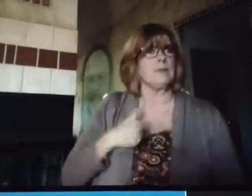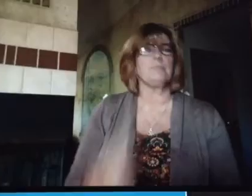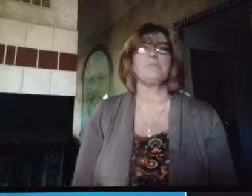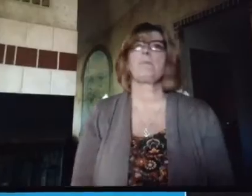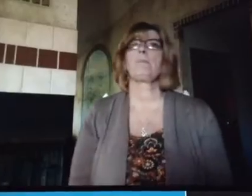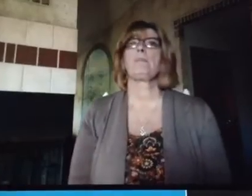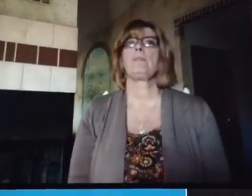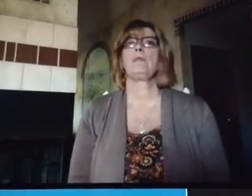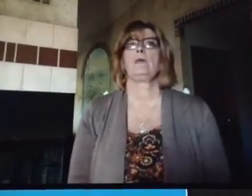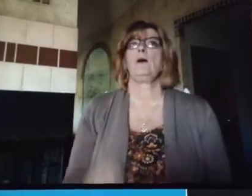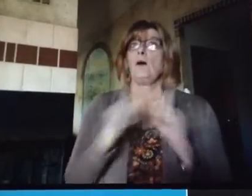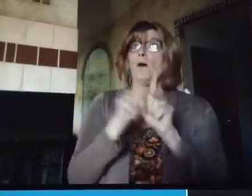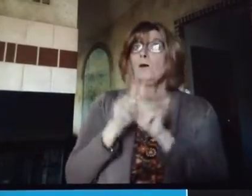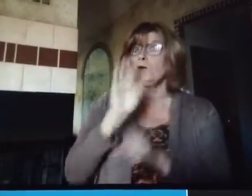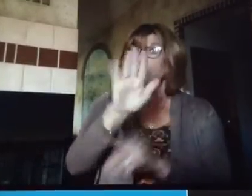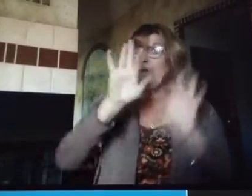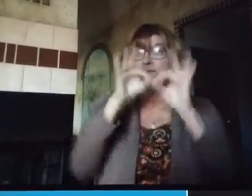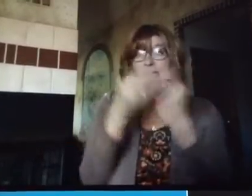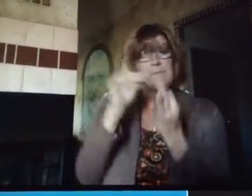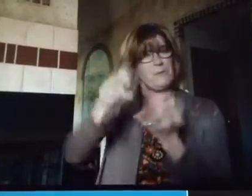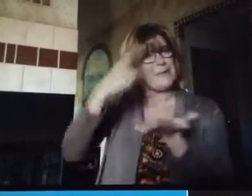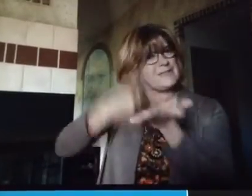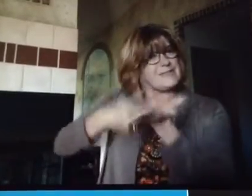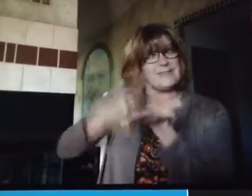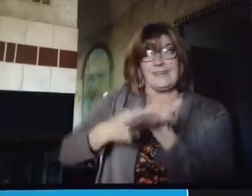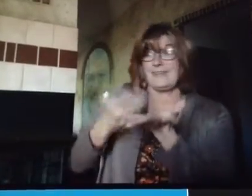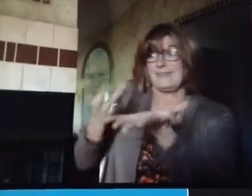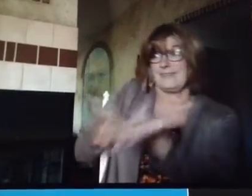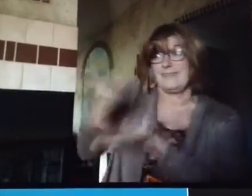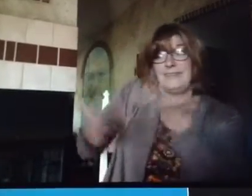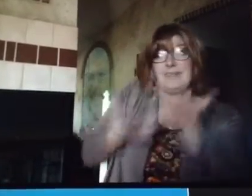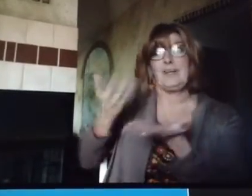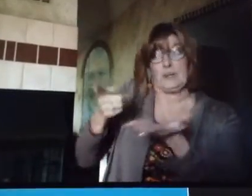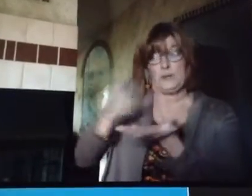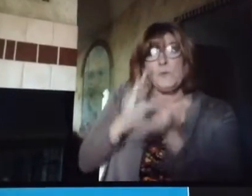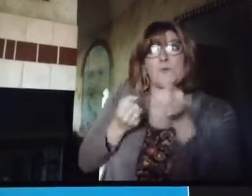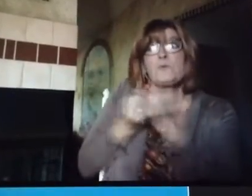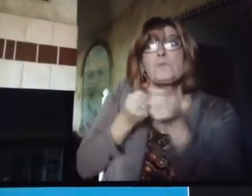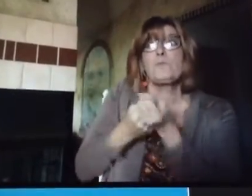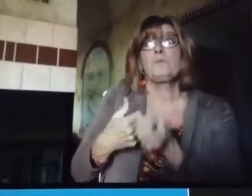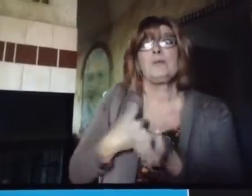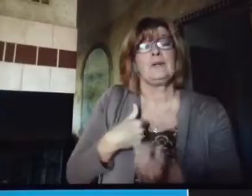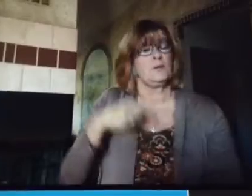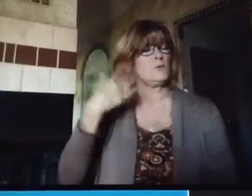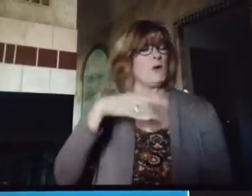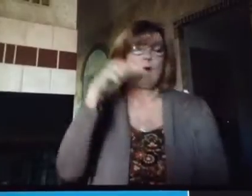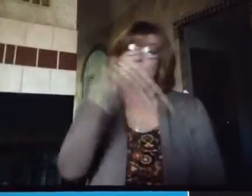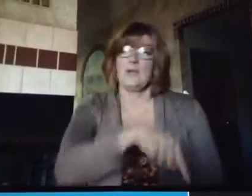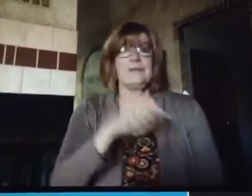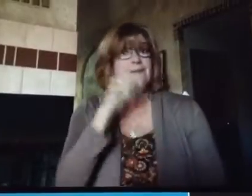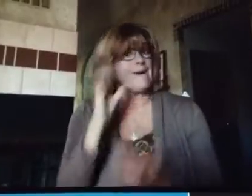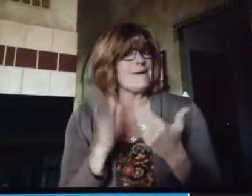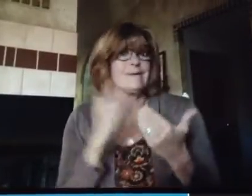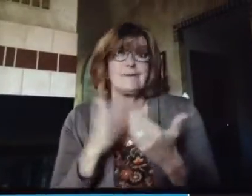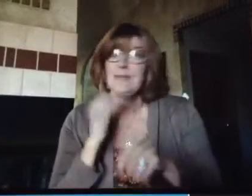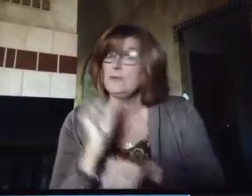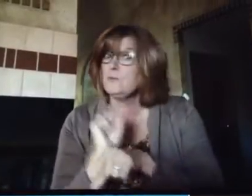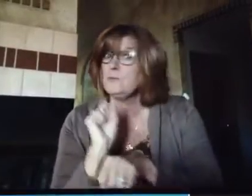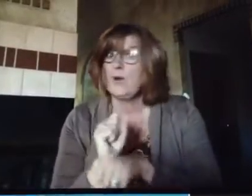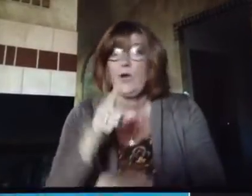Third, you're willing to ask people for help and ask for that mentor support. And fourth, you need